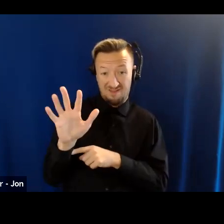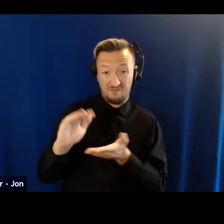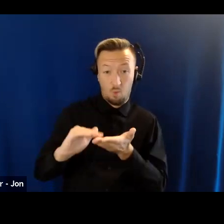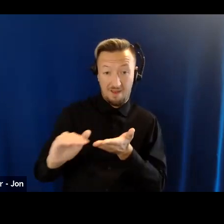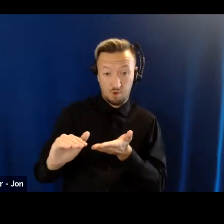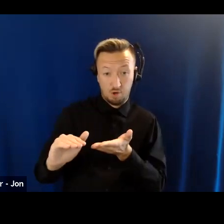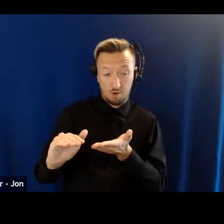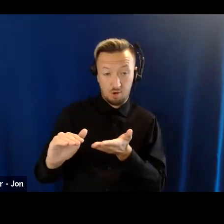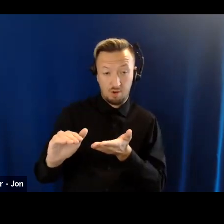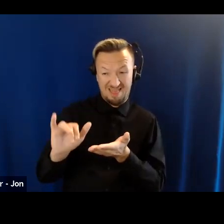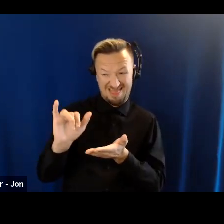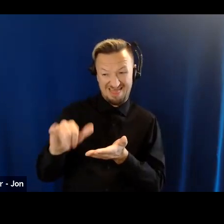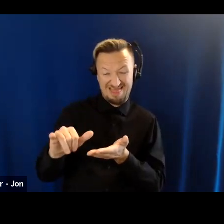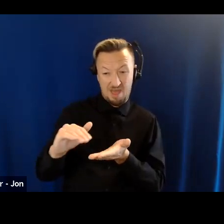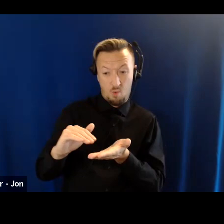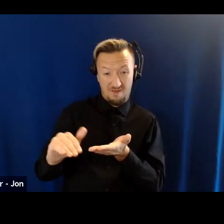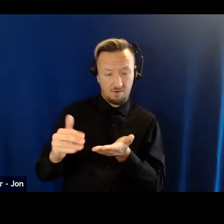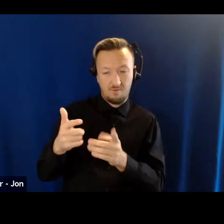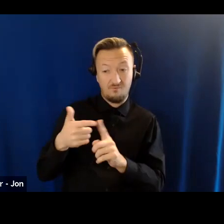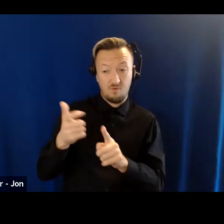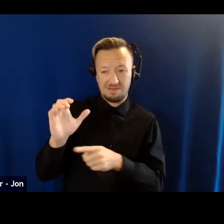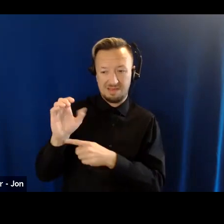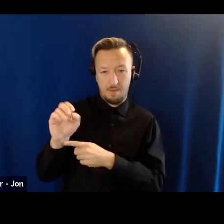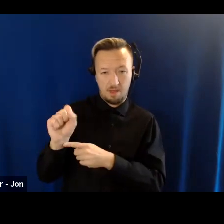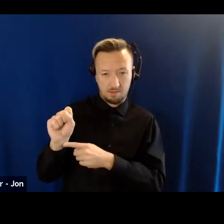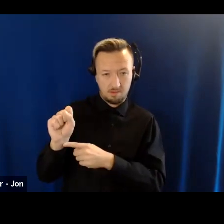waivers that CMS issues